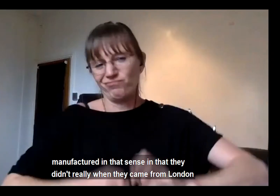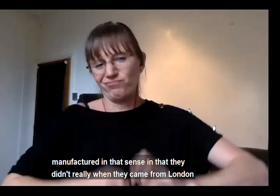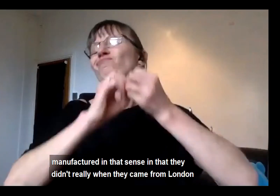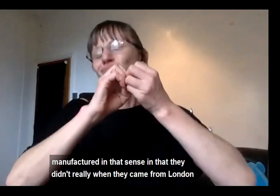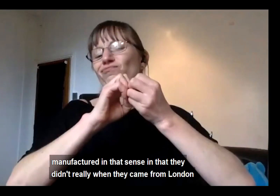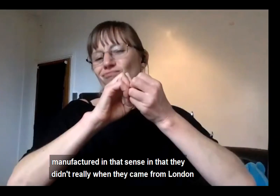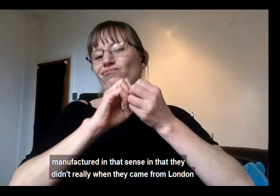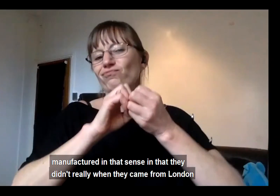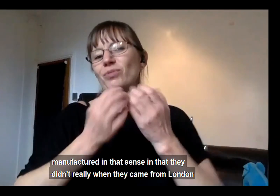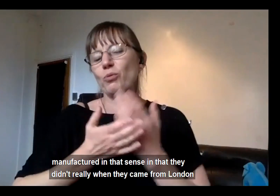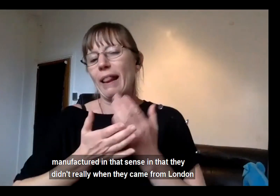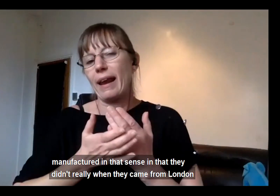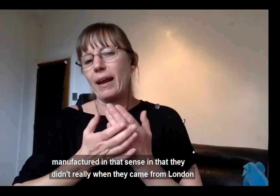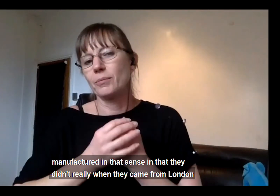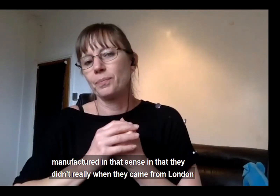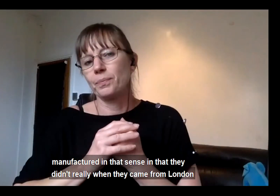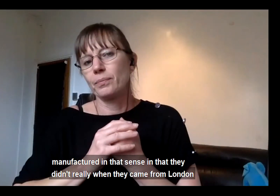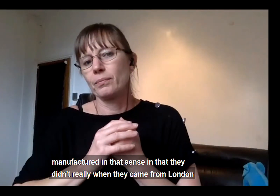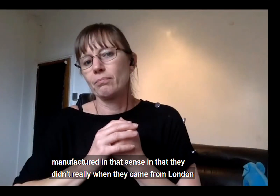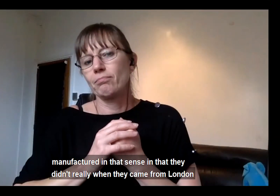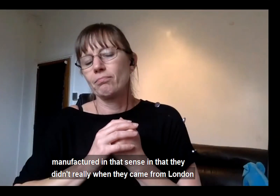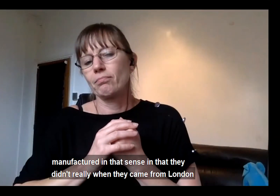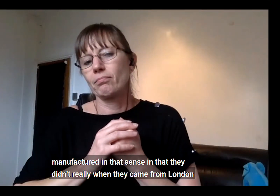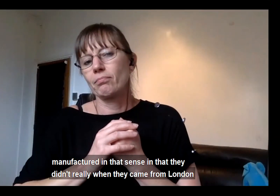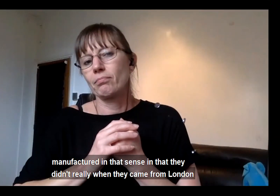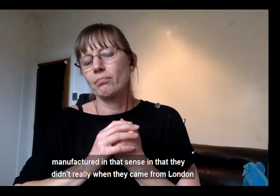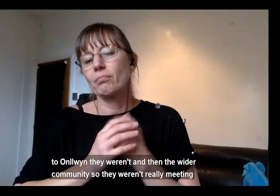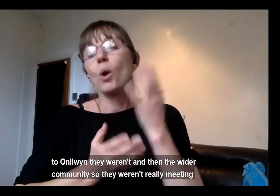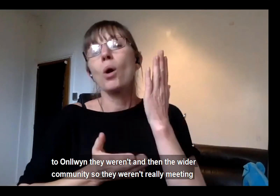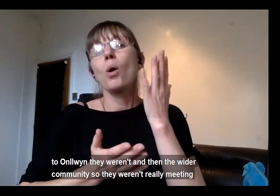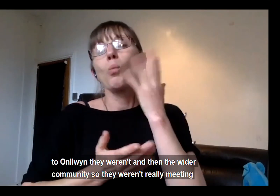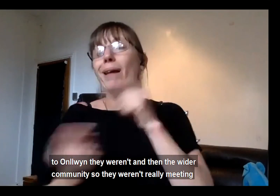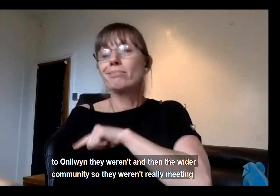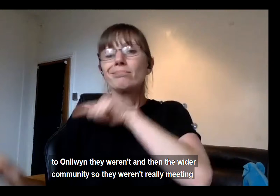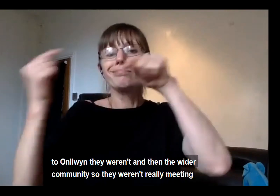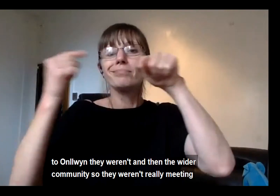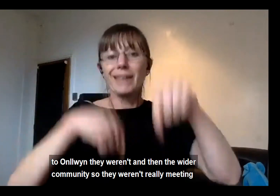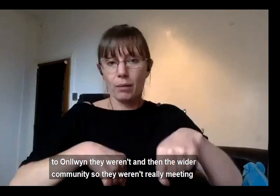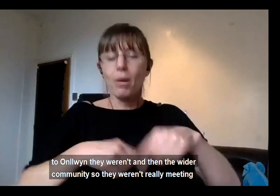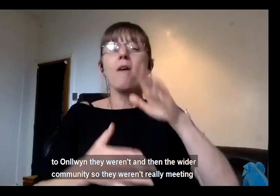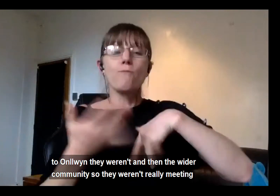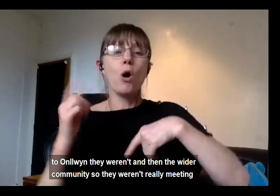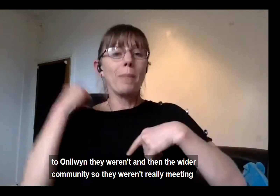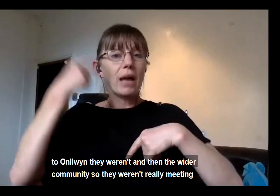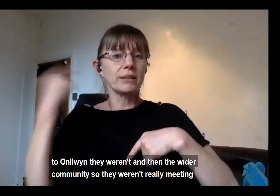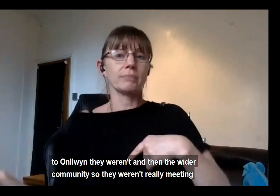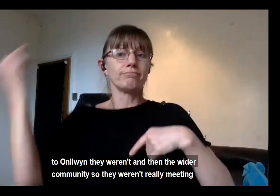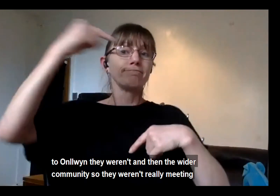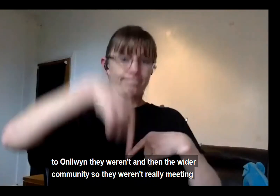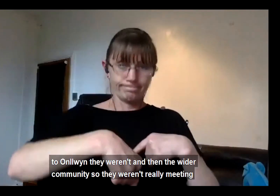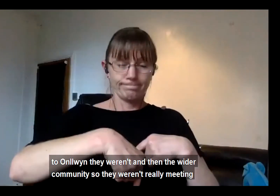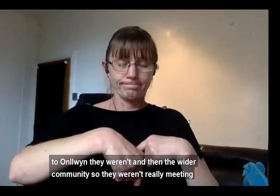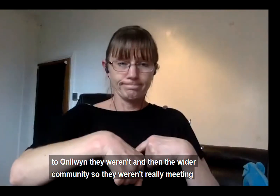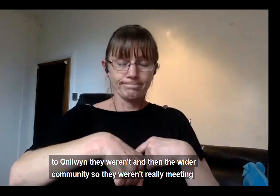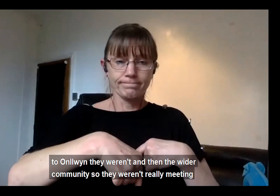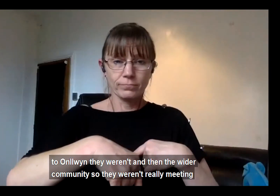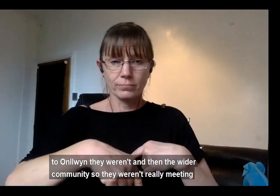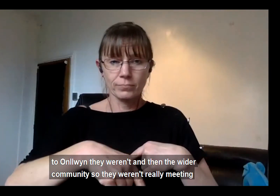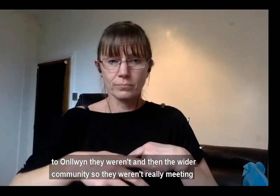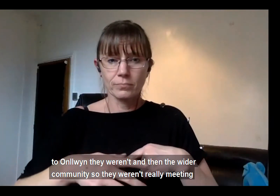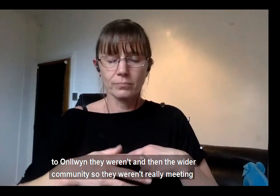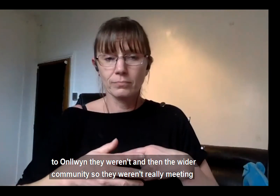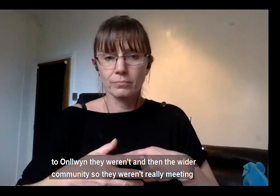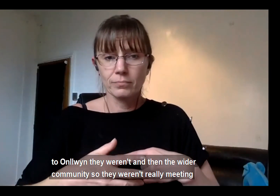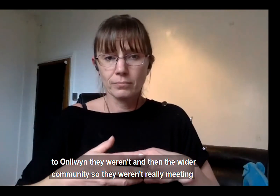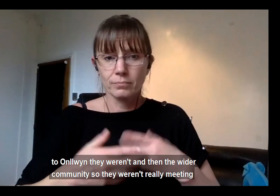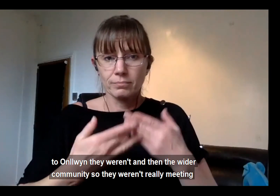sense, in that they didn't really, when they came to London, from London to Onshloen, they weren't, and the